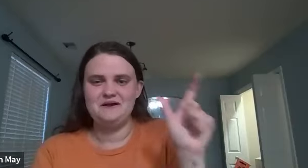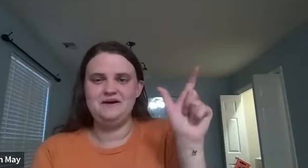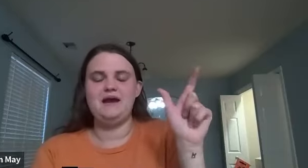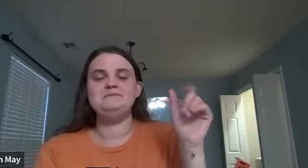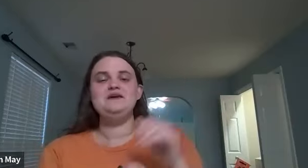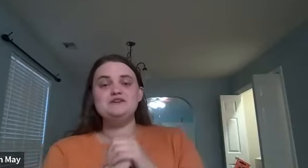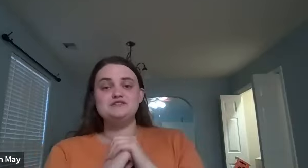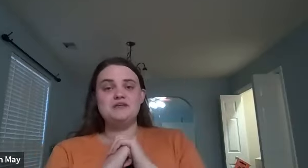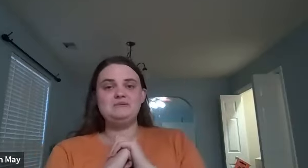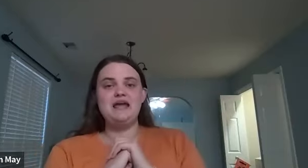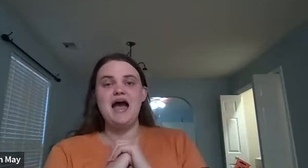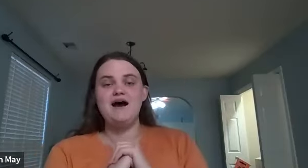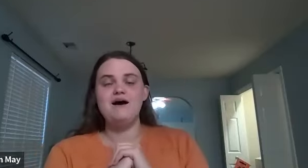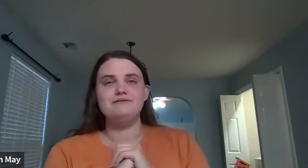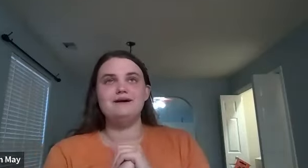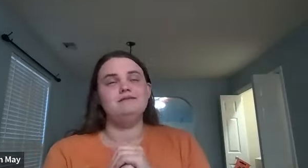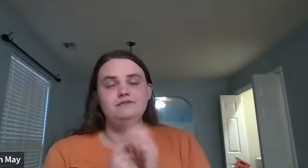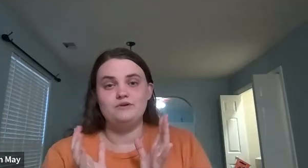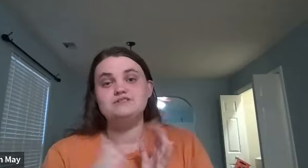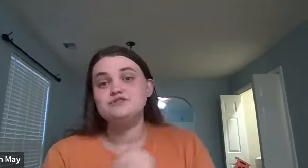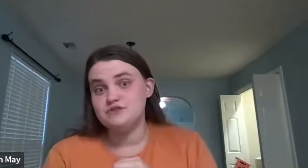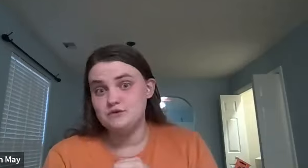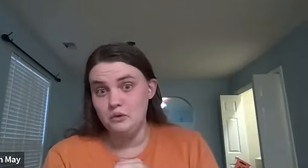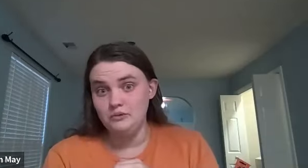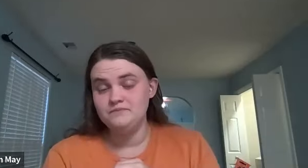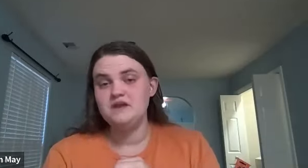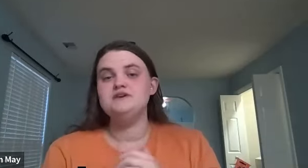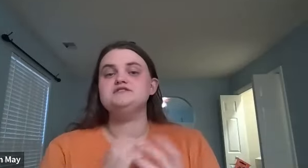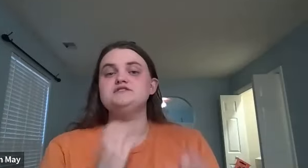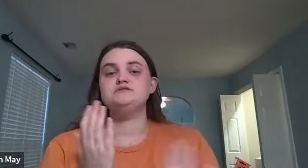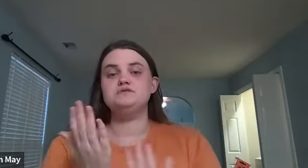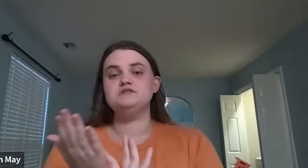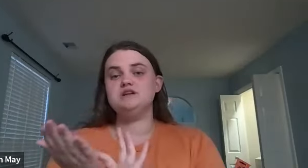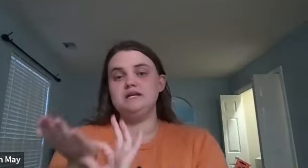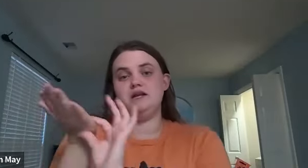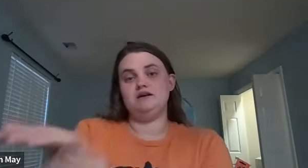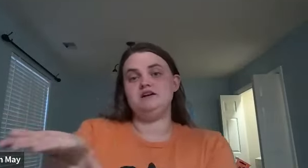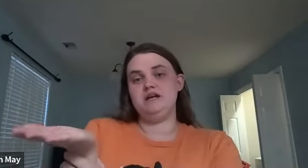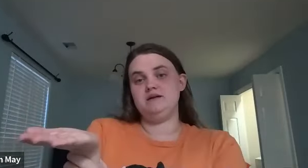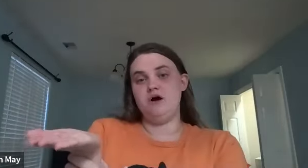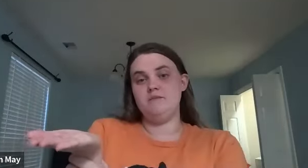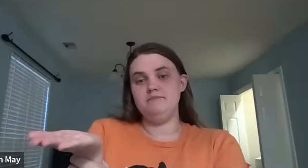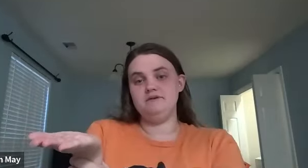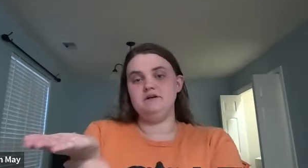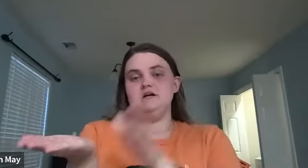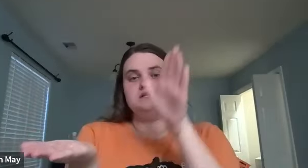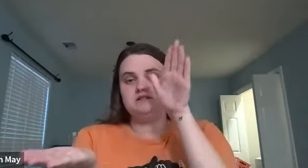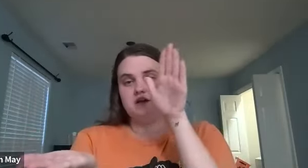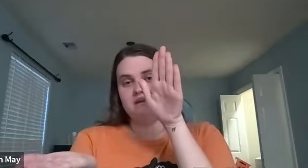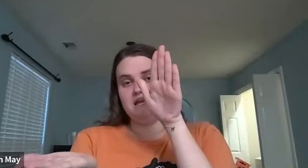Okay, so then we have, of course, school. So school is going to be non-dominant hand palm up, dominant